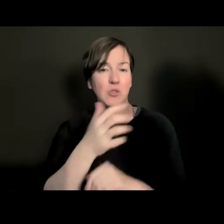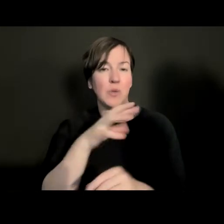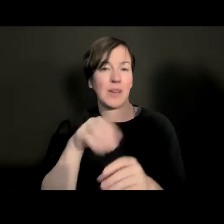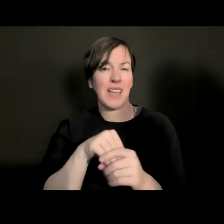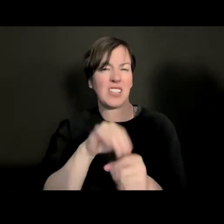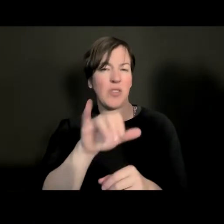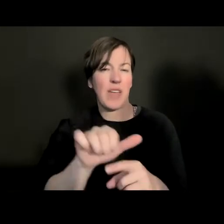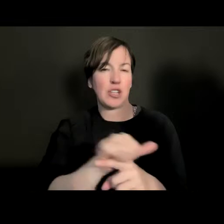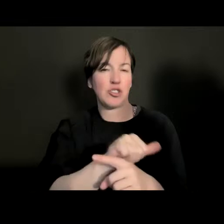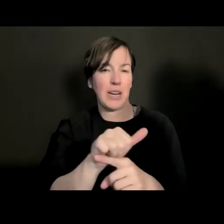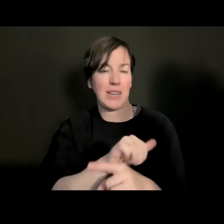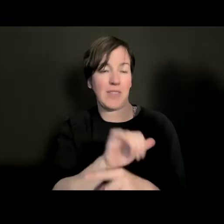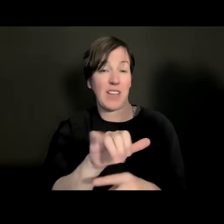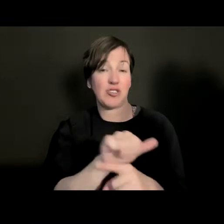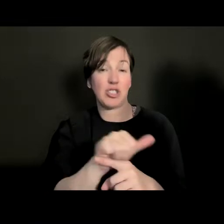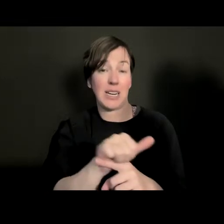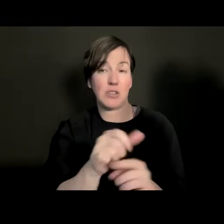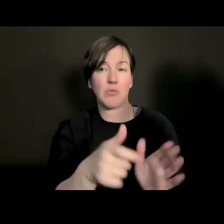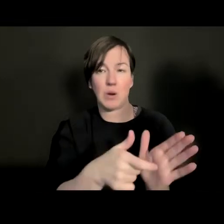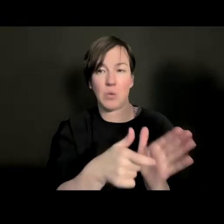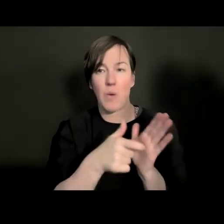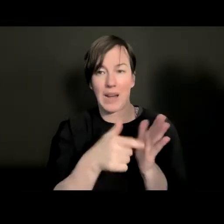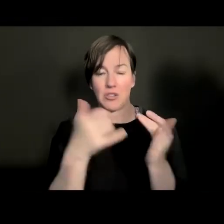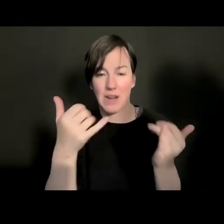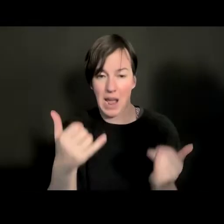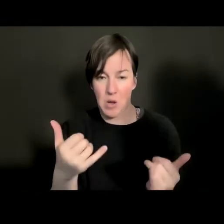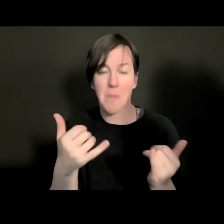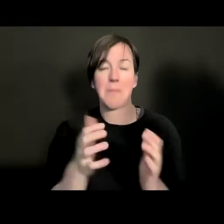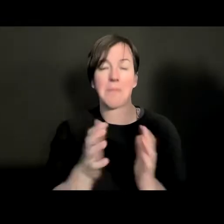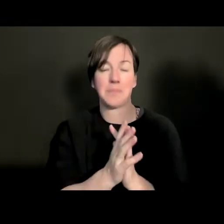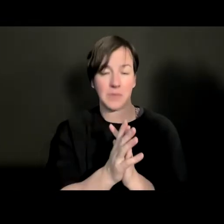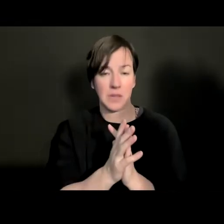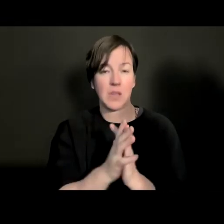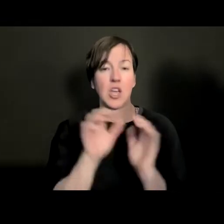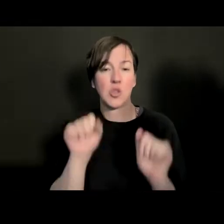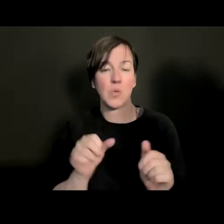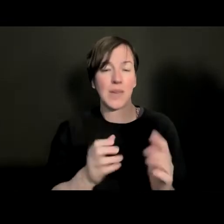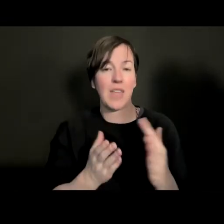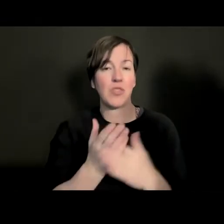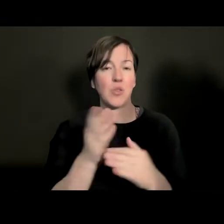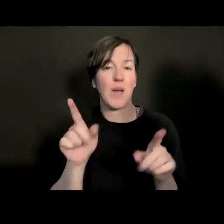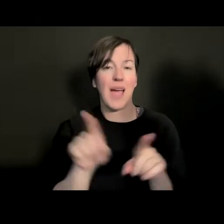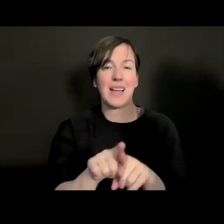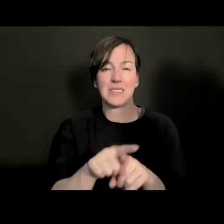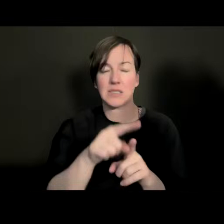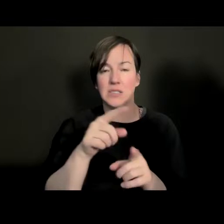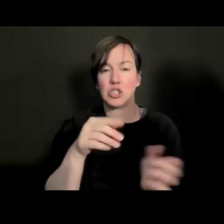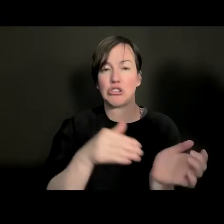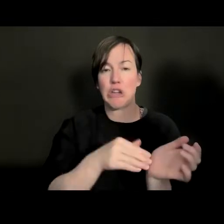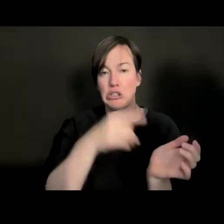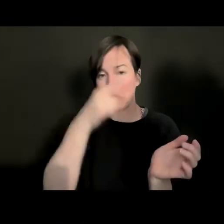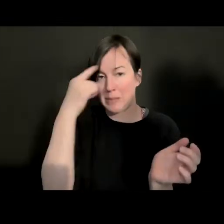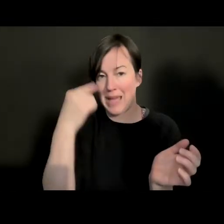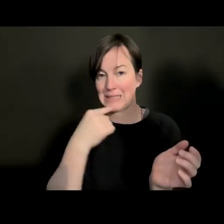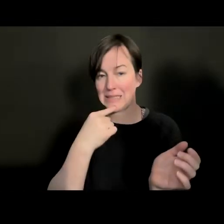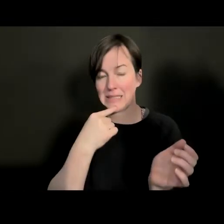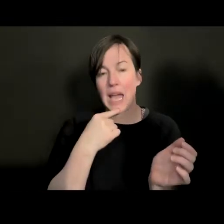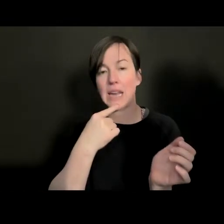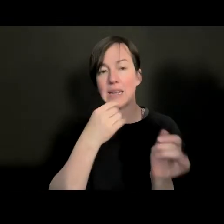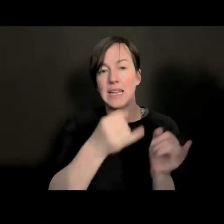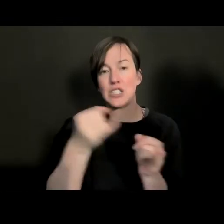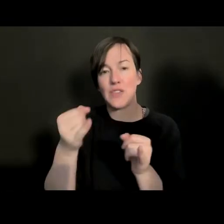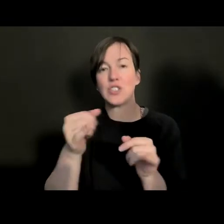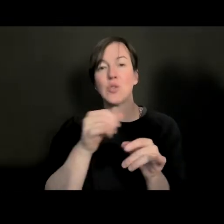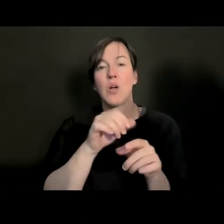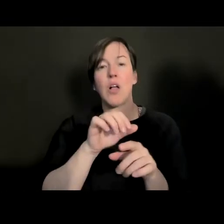training. The training is required now. You can do it through what Dr. Black just described, which is individual online